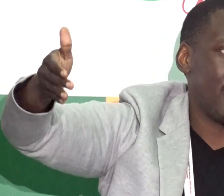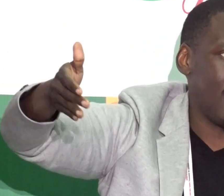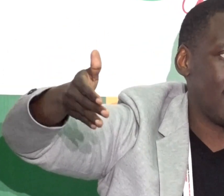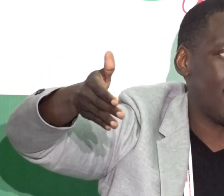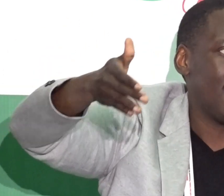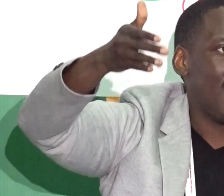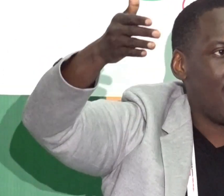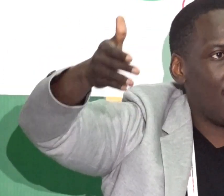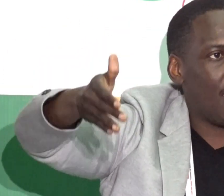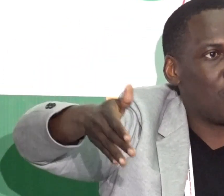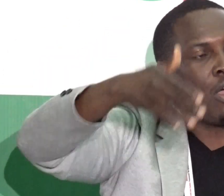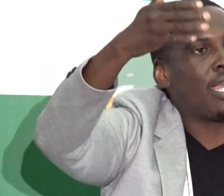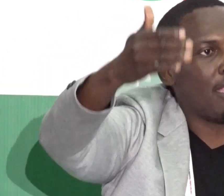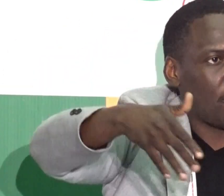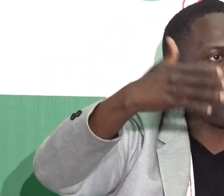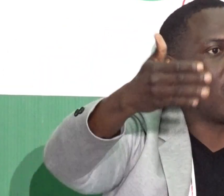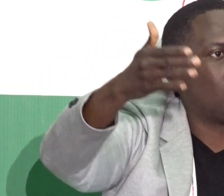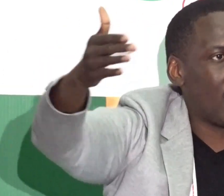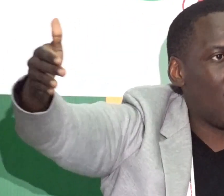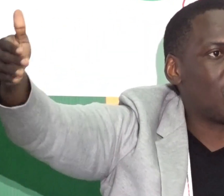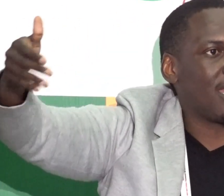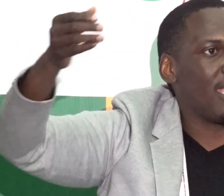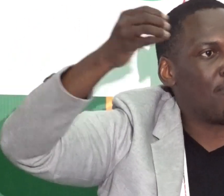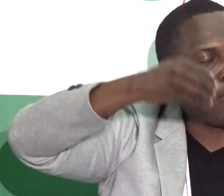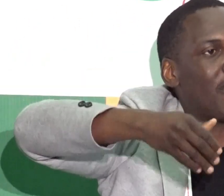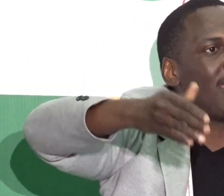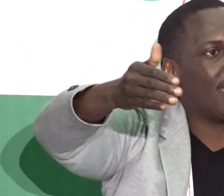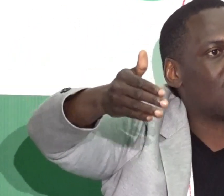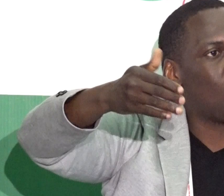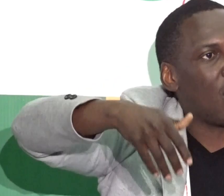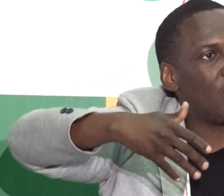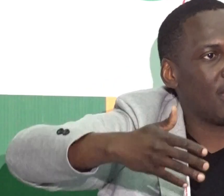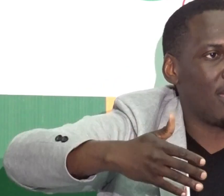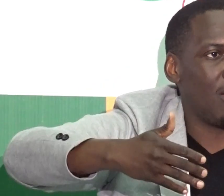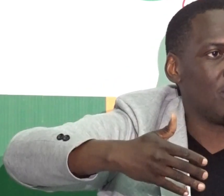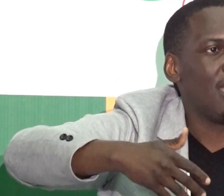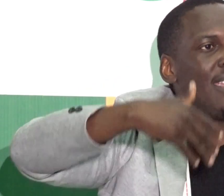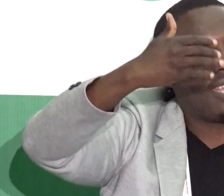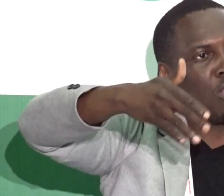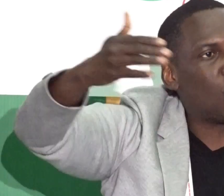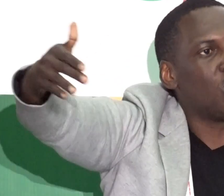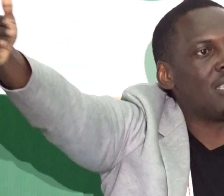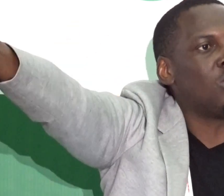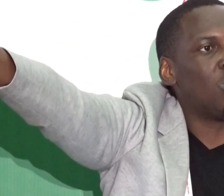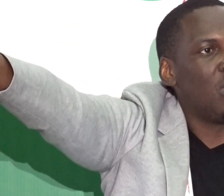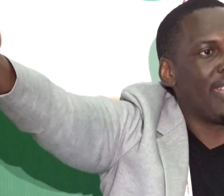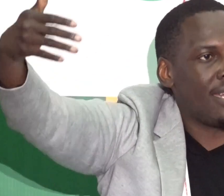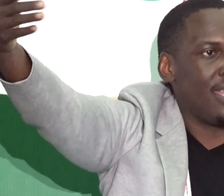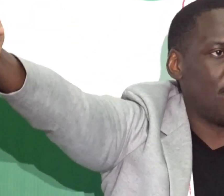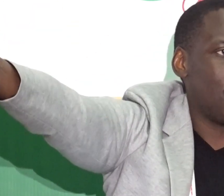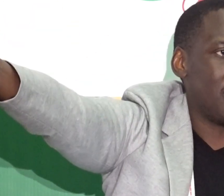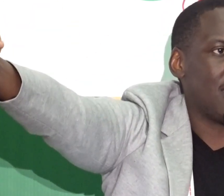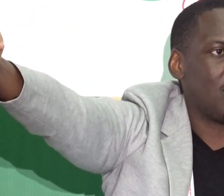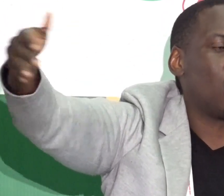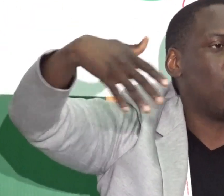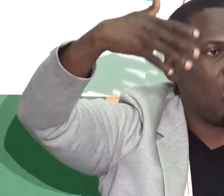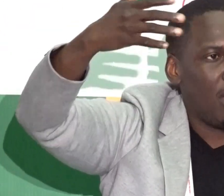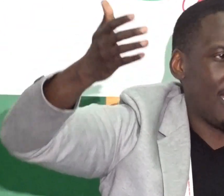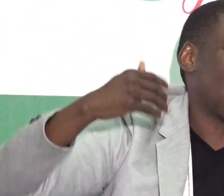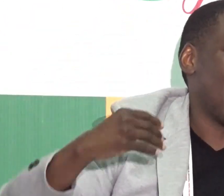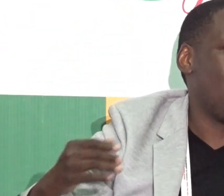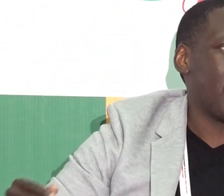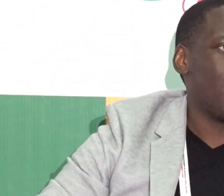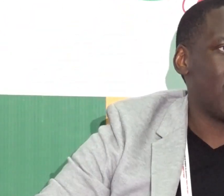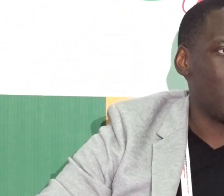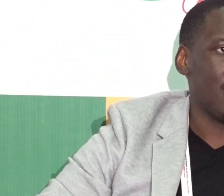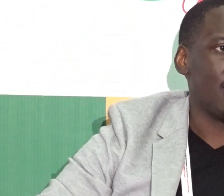so complicated. If you are to now say providers who are on the ground, can you continue get the information? So